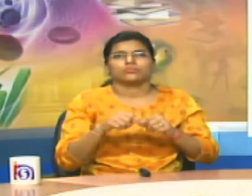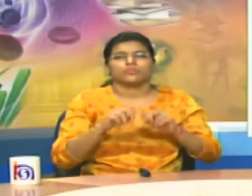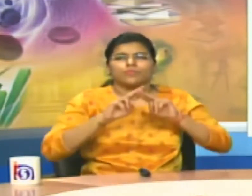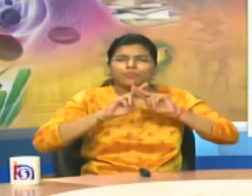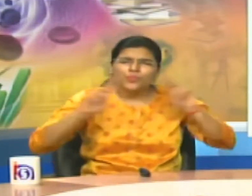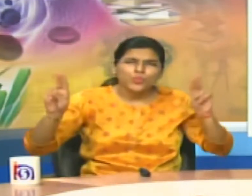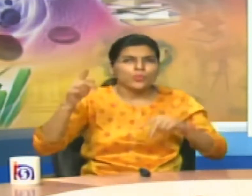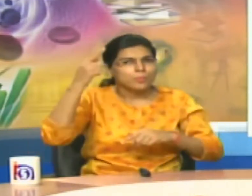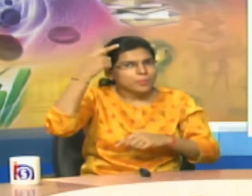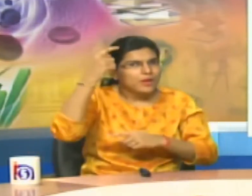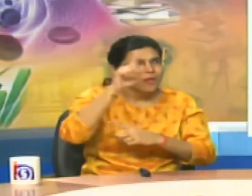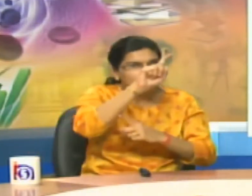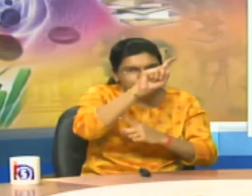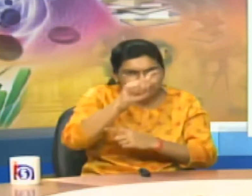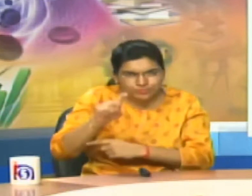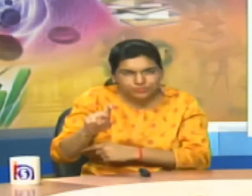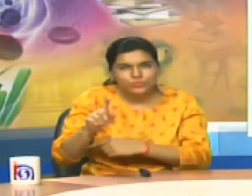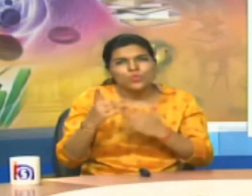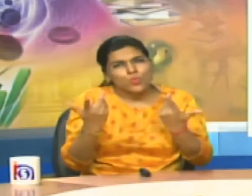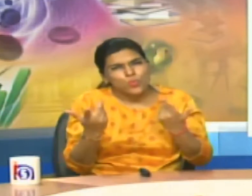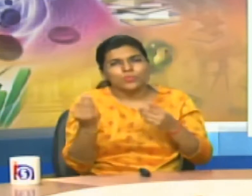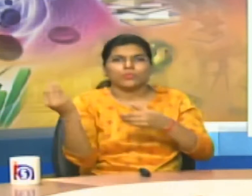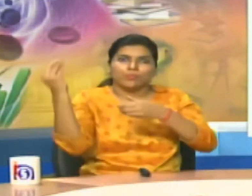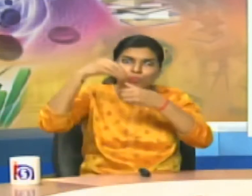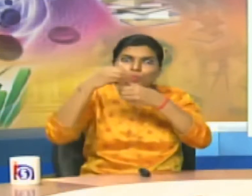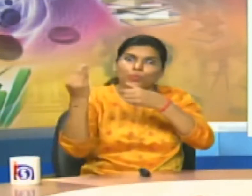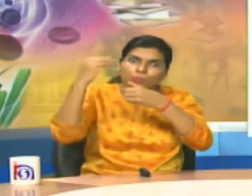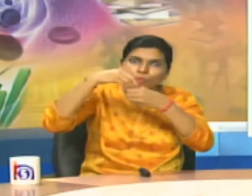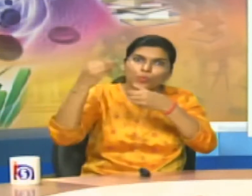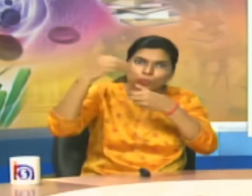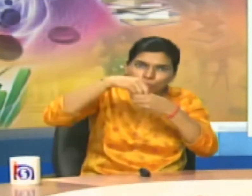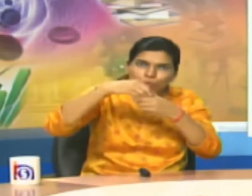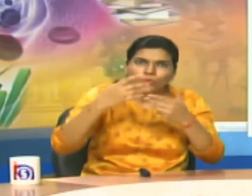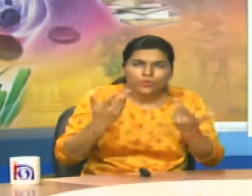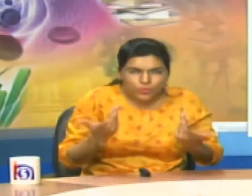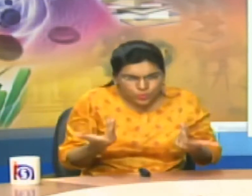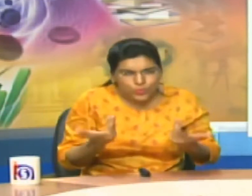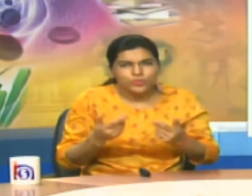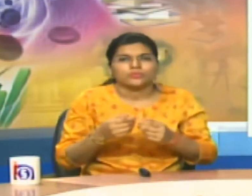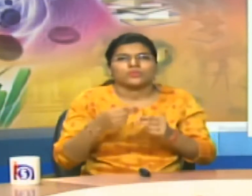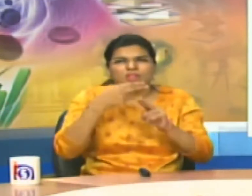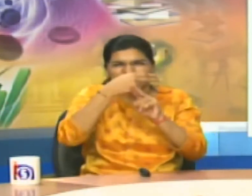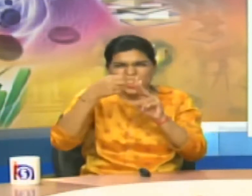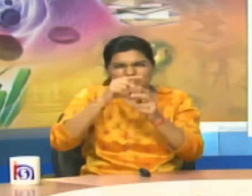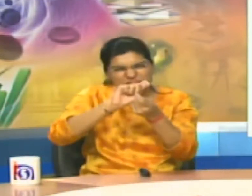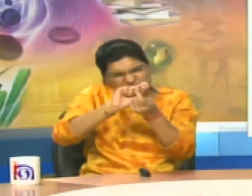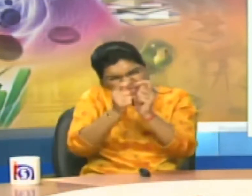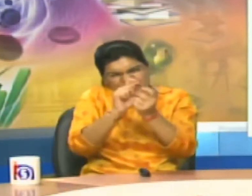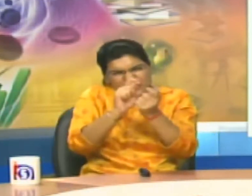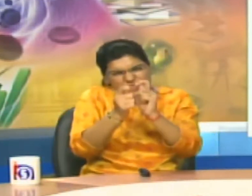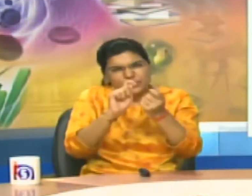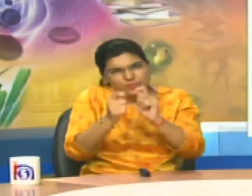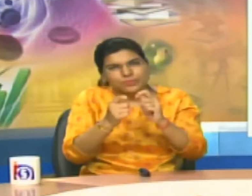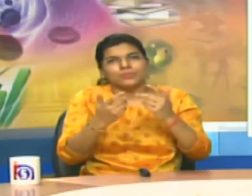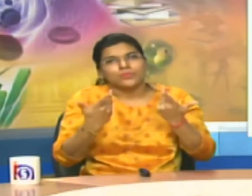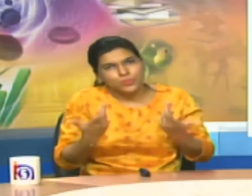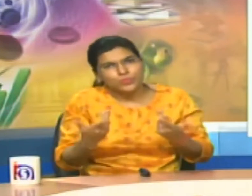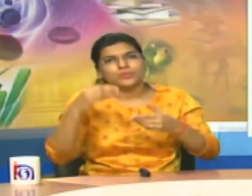Now this screen, you can see there are some cells. You can